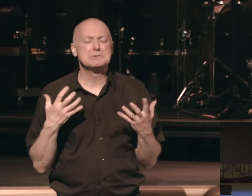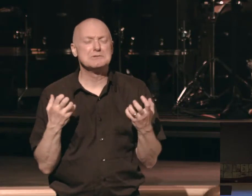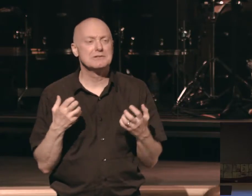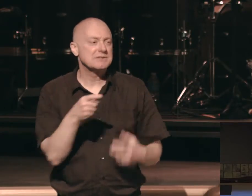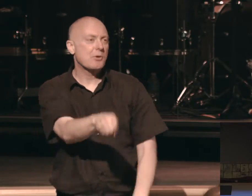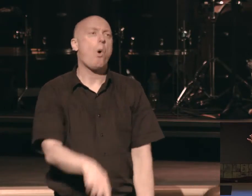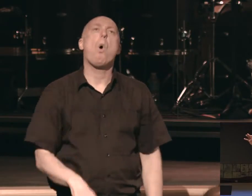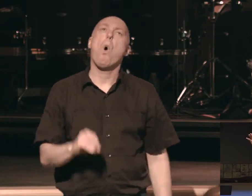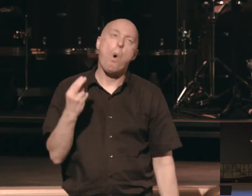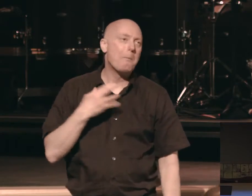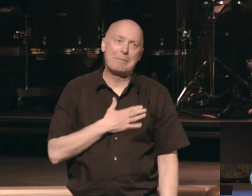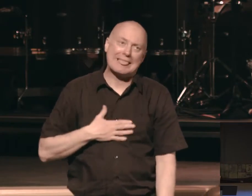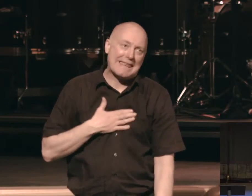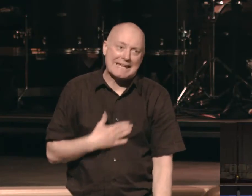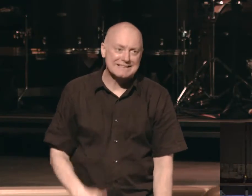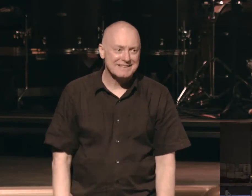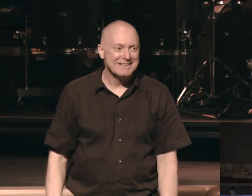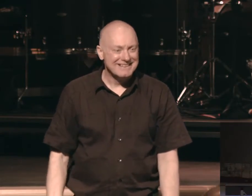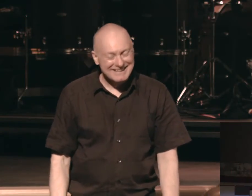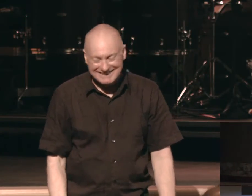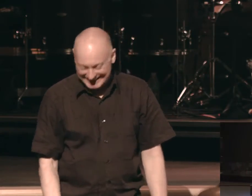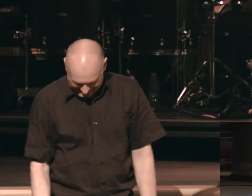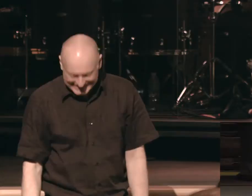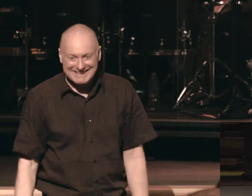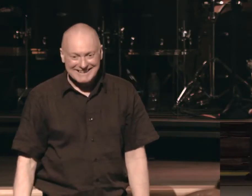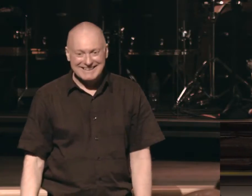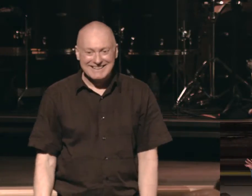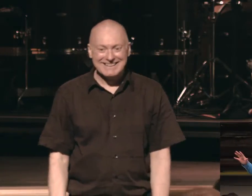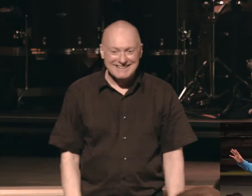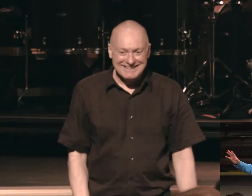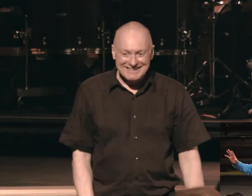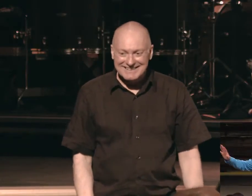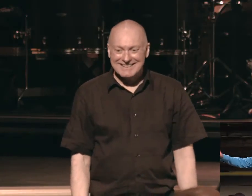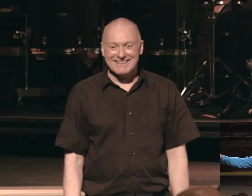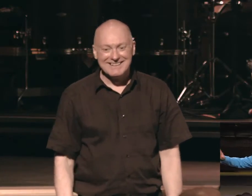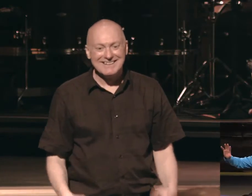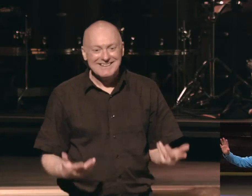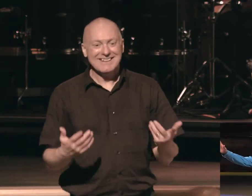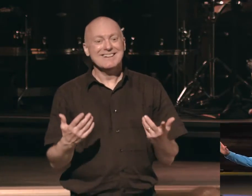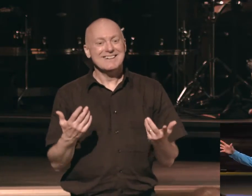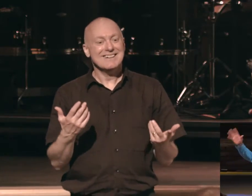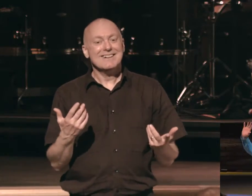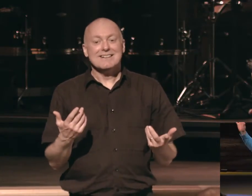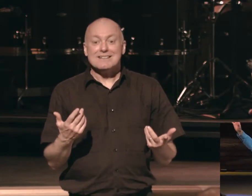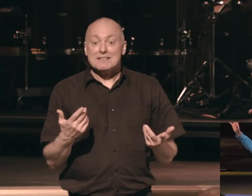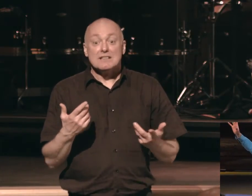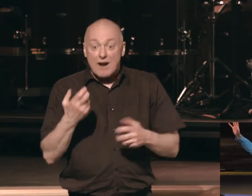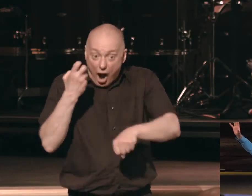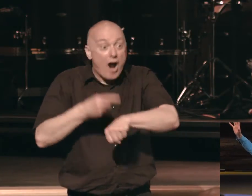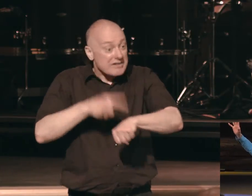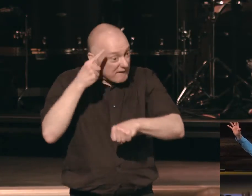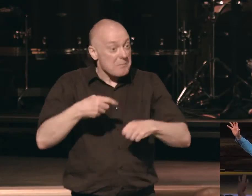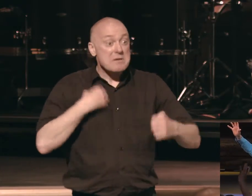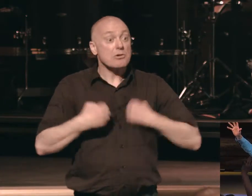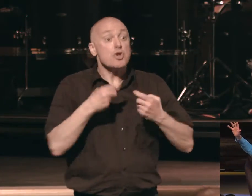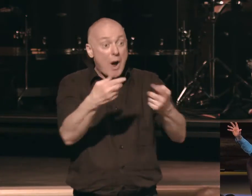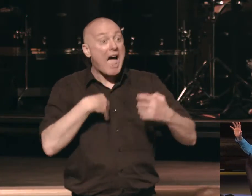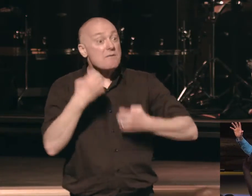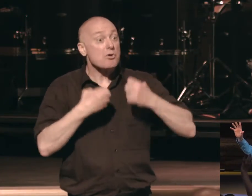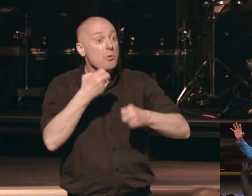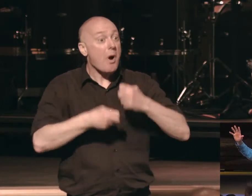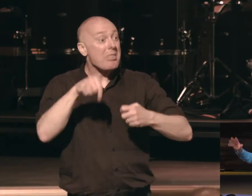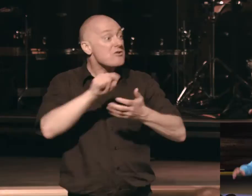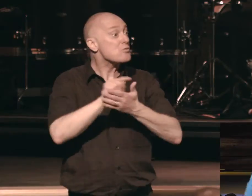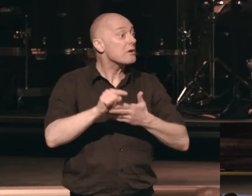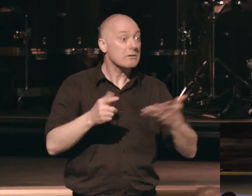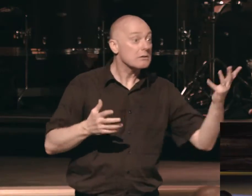oh, please, all right? I'm joking. Some of us, I groaned this week emotionally. Emotionally, some tough times this week. Anyone else grow emotionally this week?